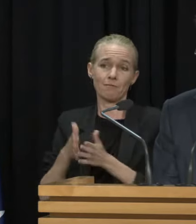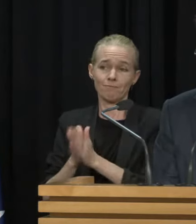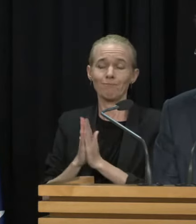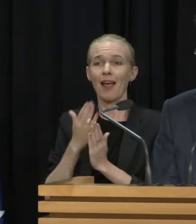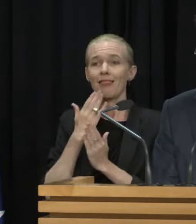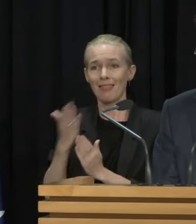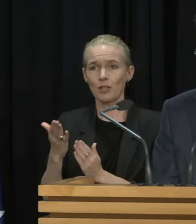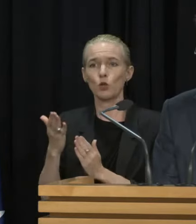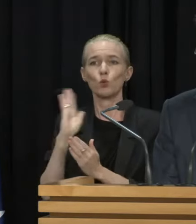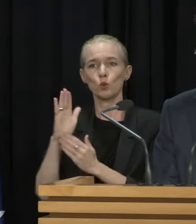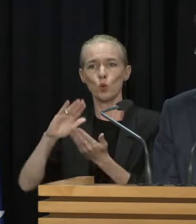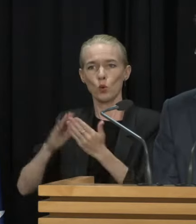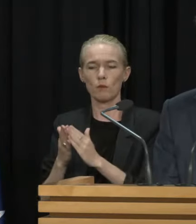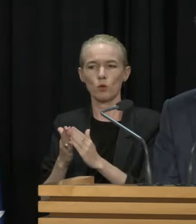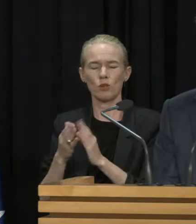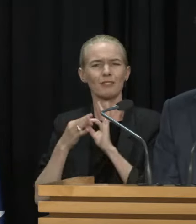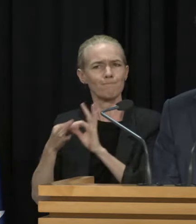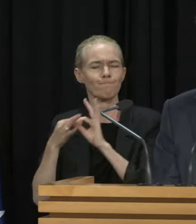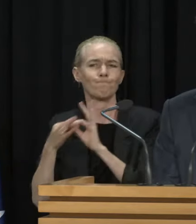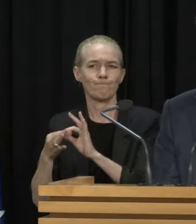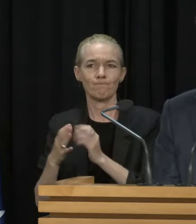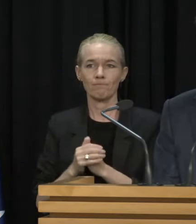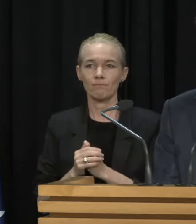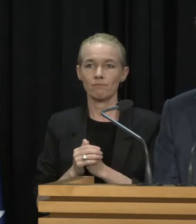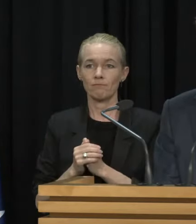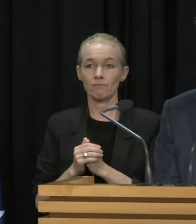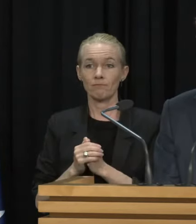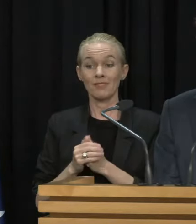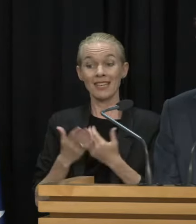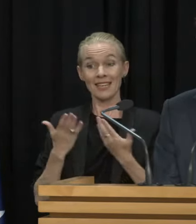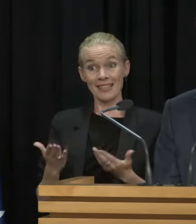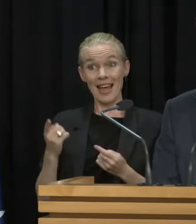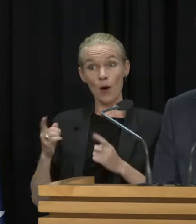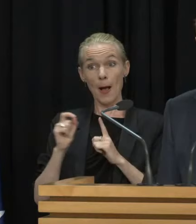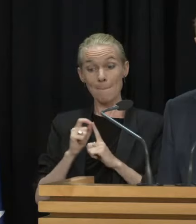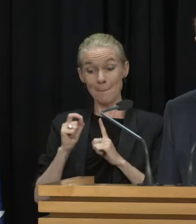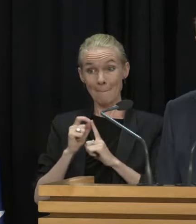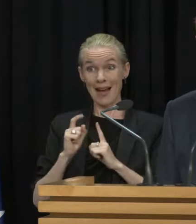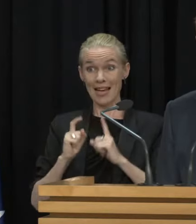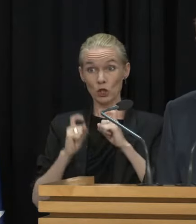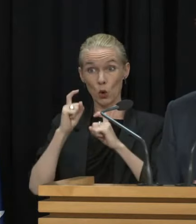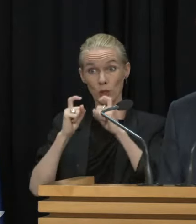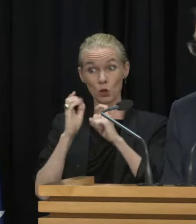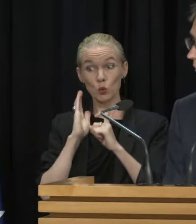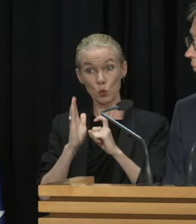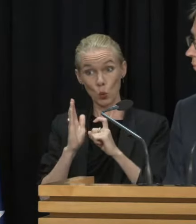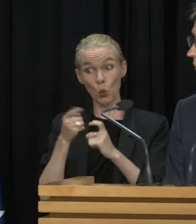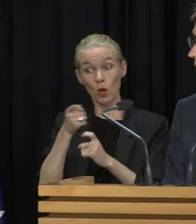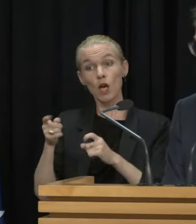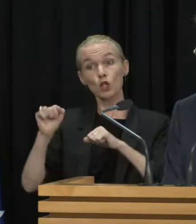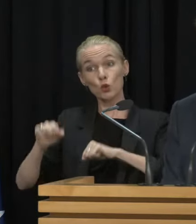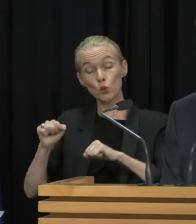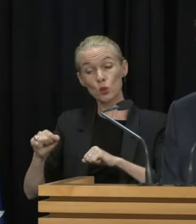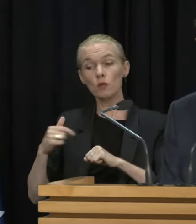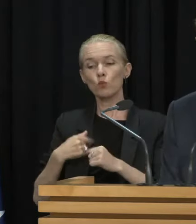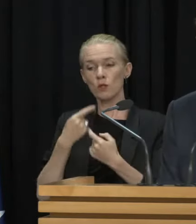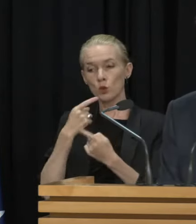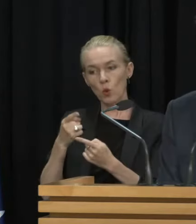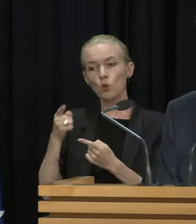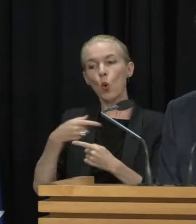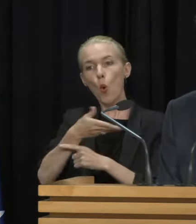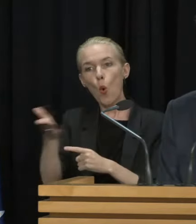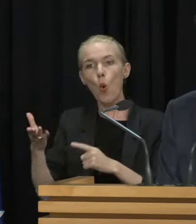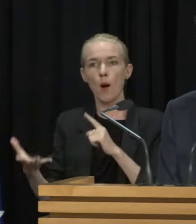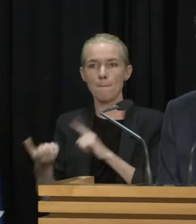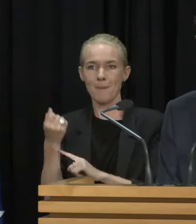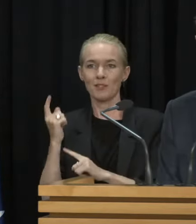that. We're asking that all of the students at the school get retested, and some of their